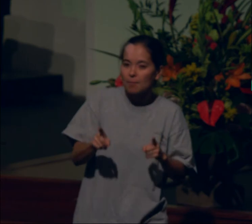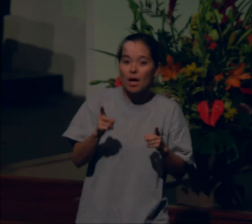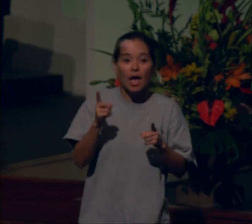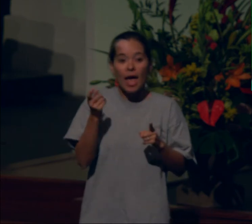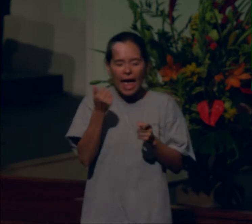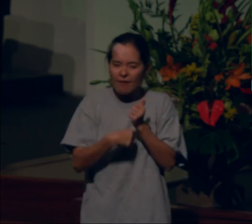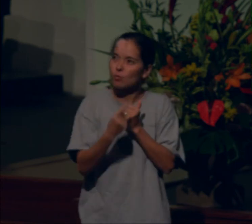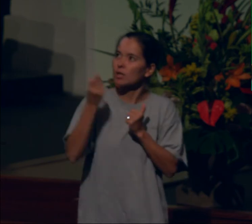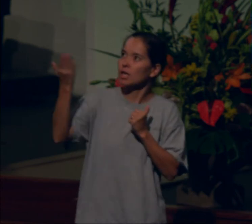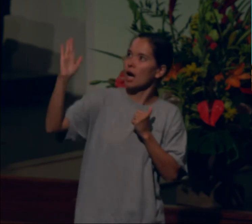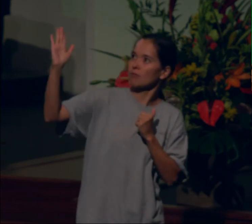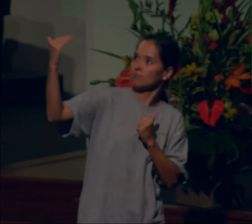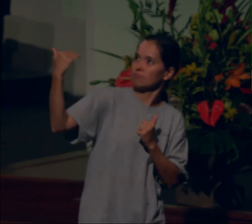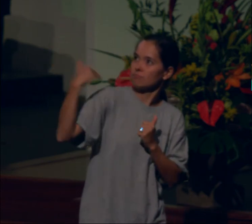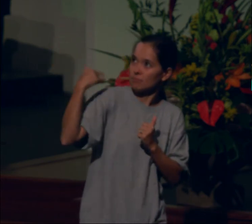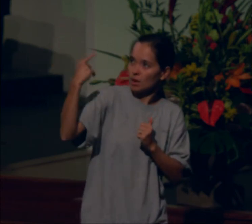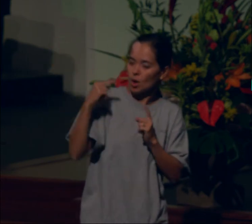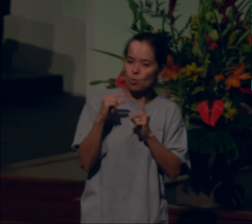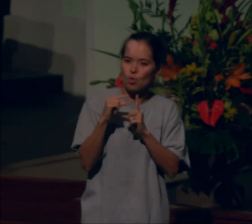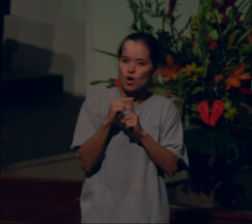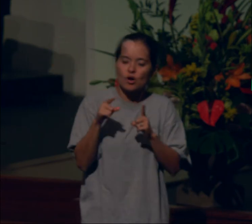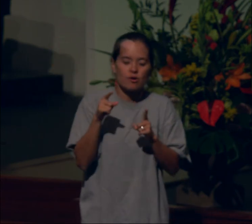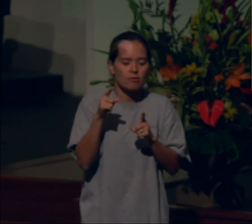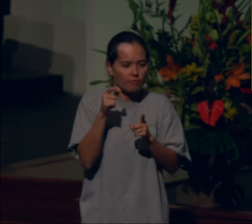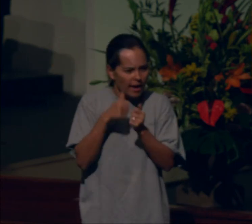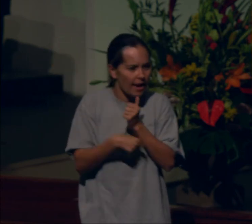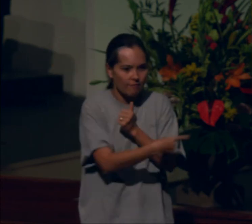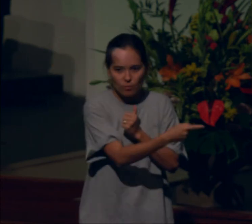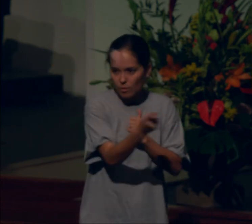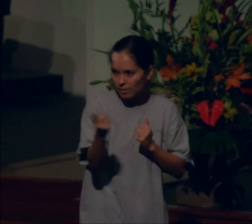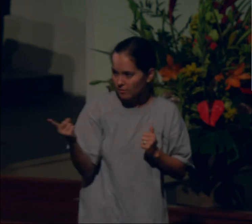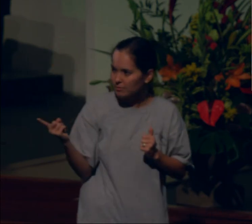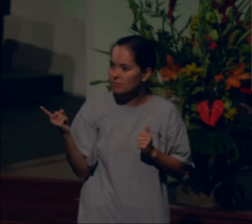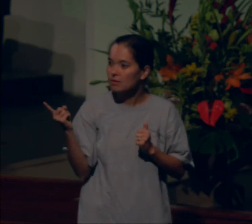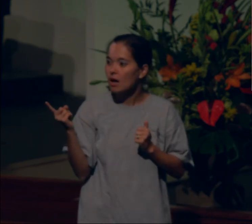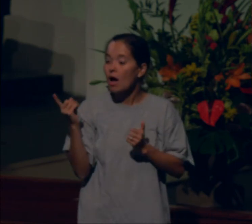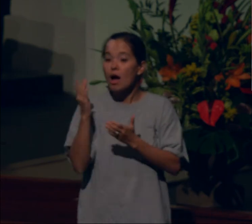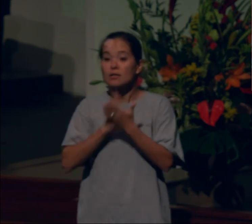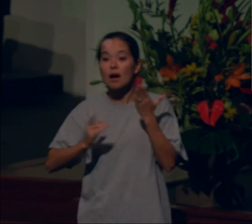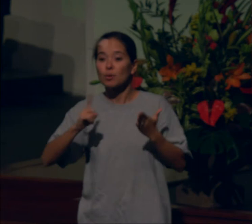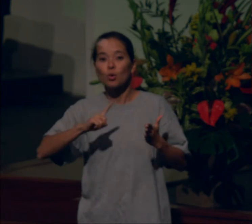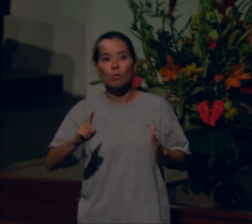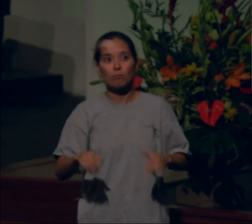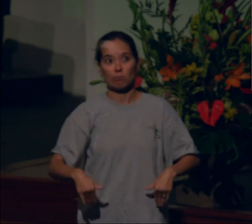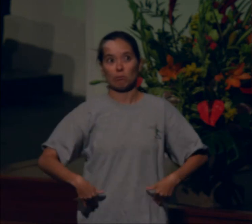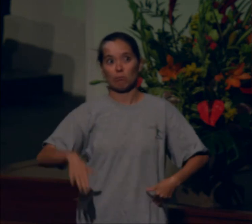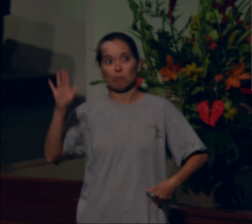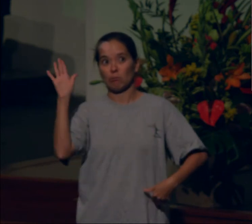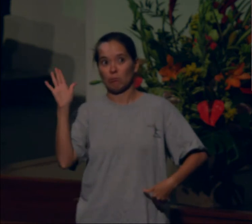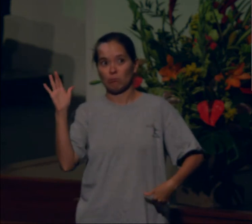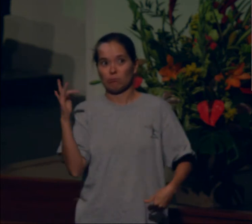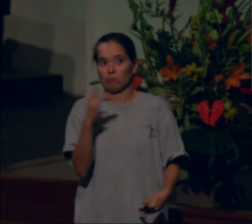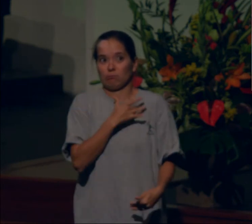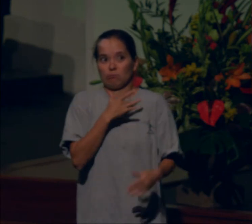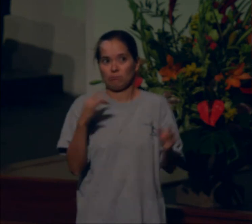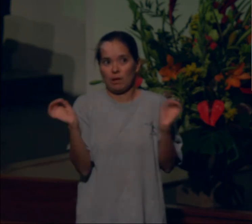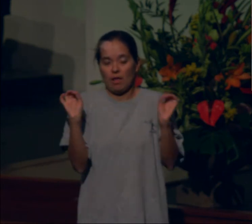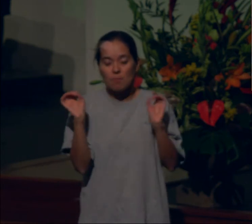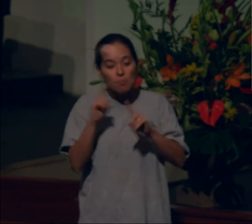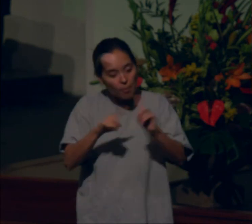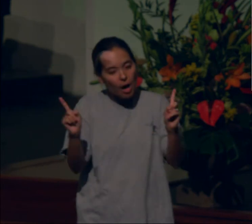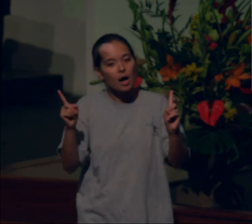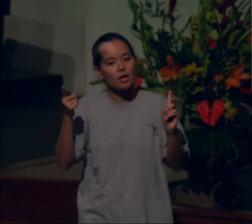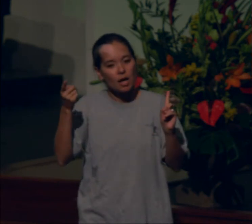everyone in this house. Some of you didn't raise your hand just now, and I just want to remind you